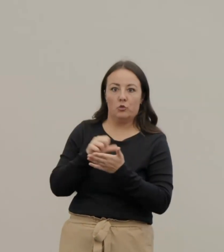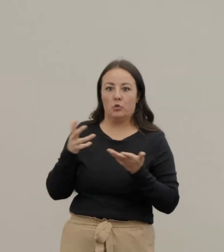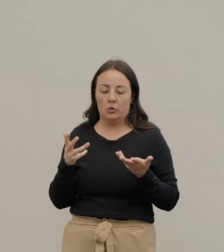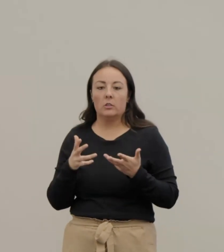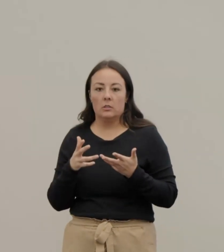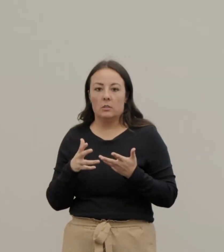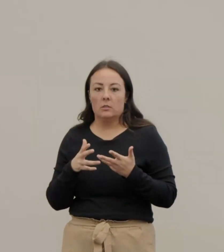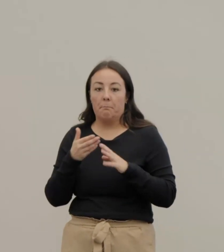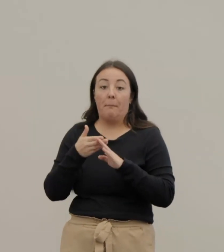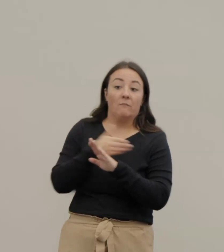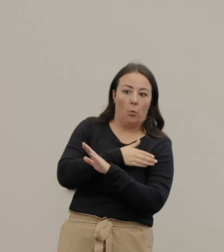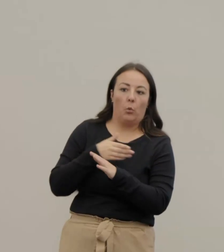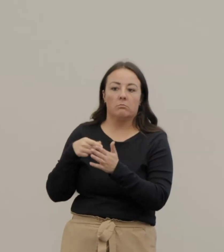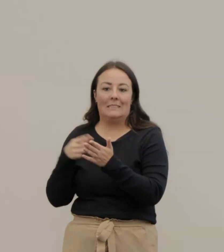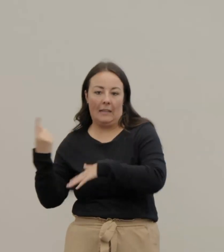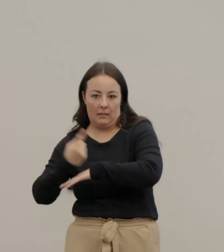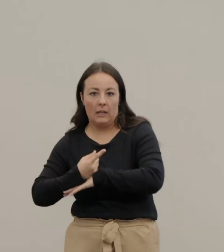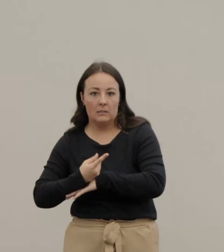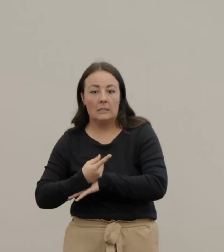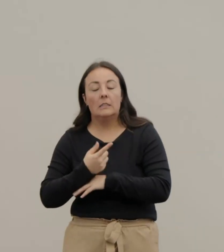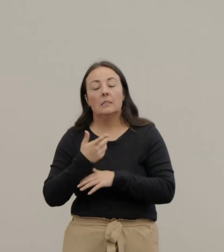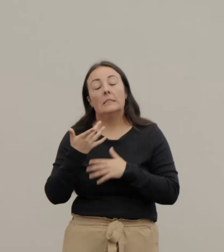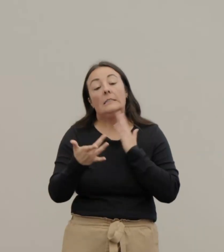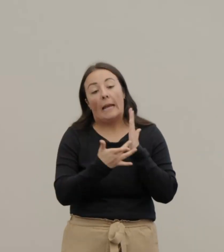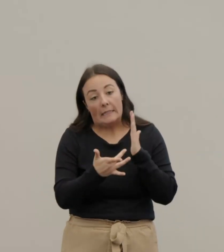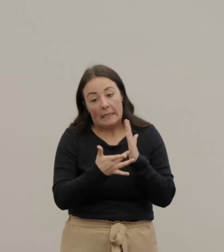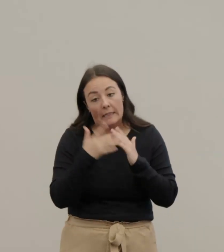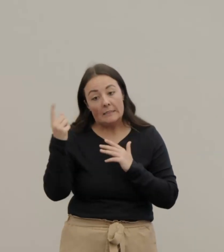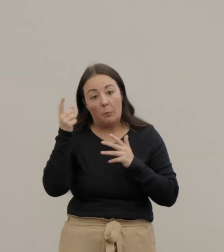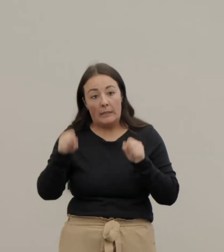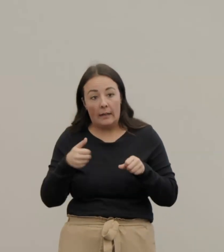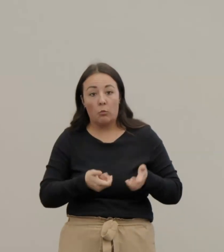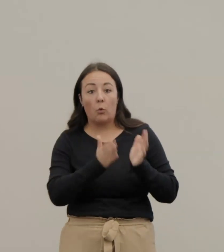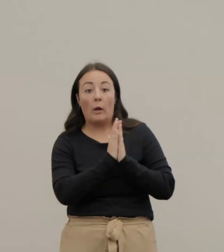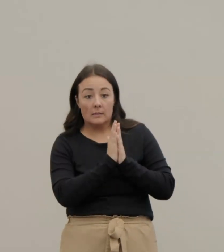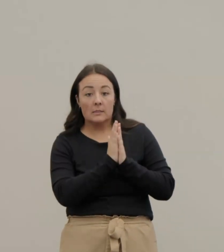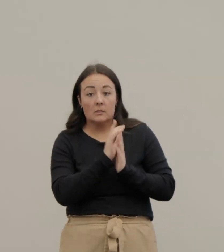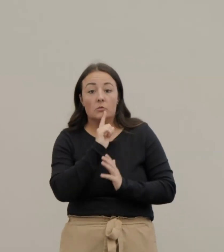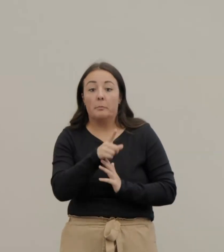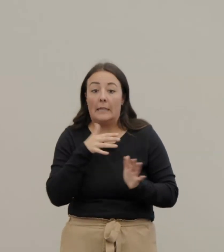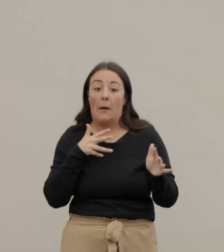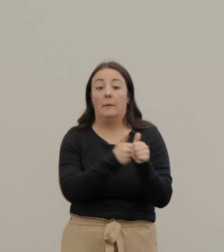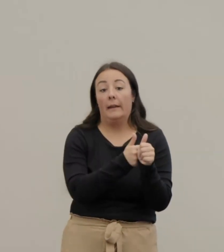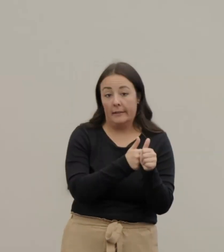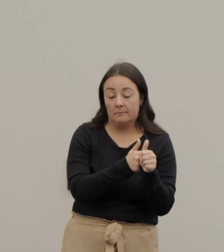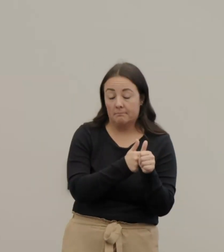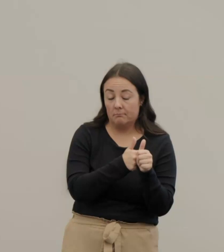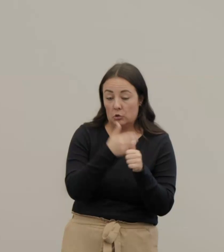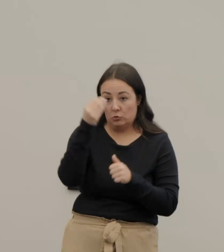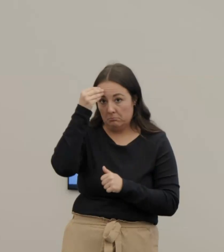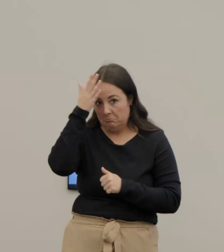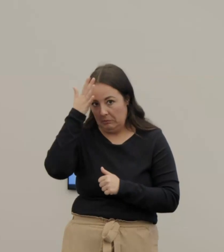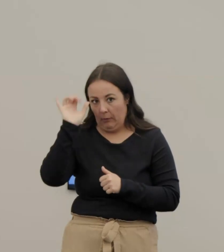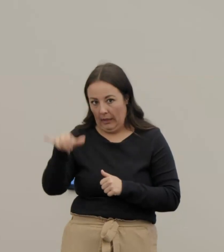Again, technically someone can request it to be updated. Keep that in mind, technically